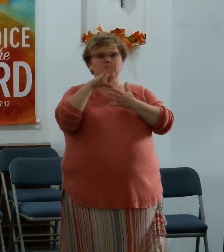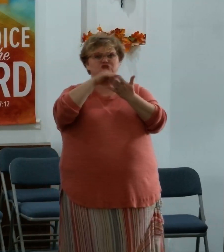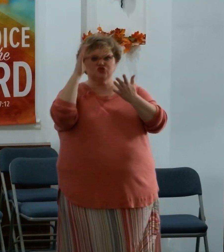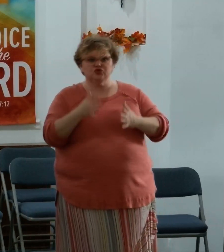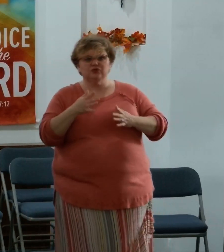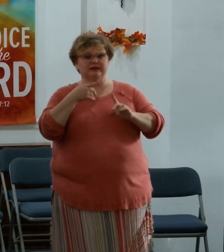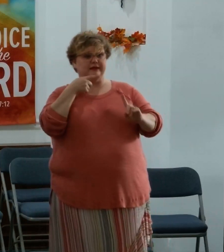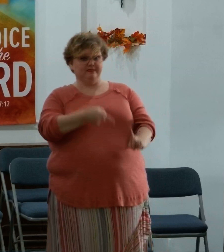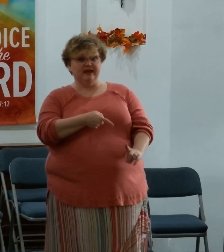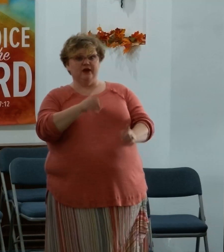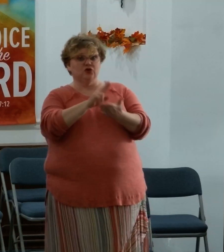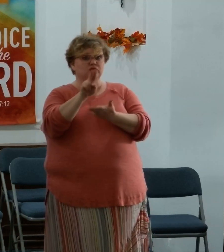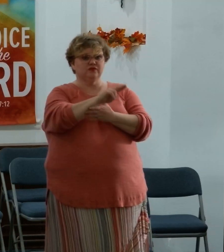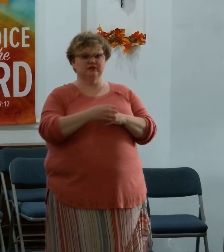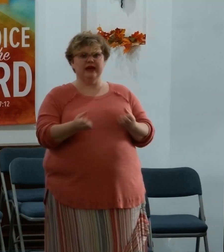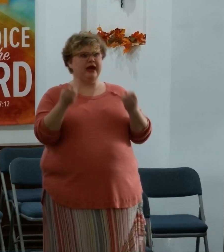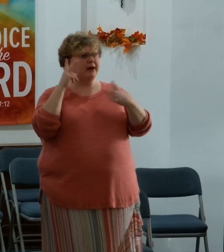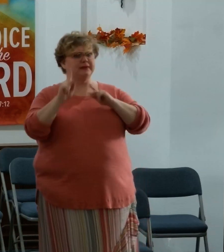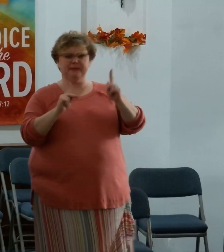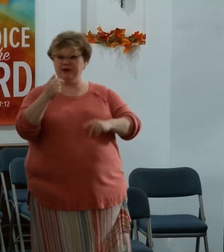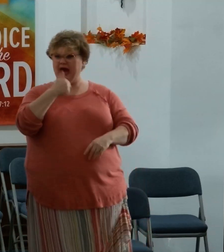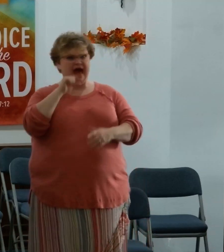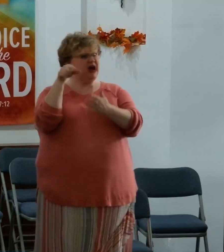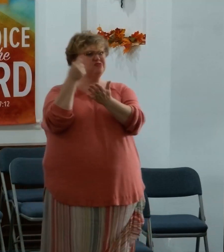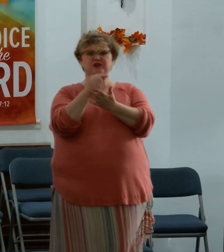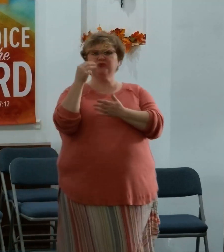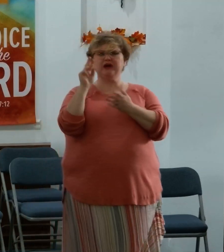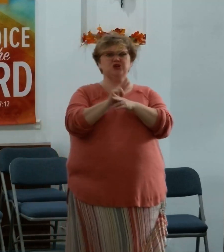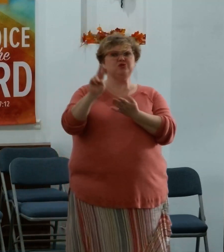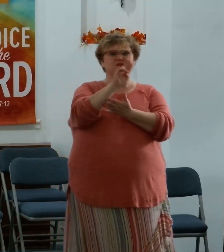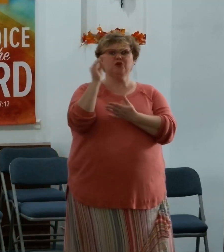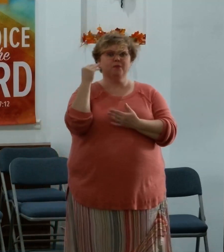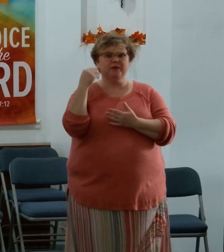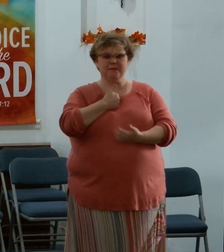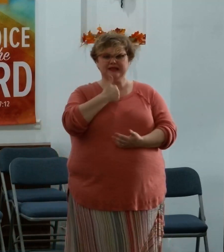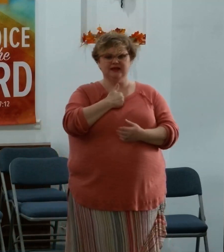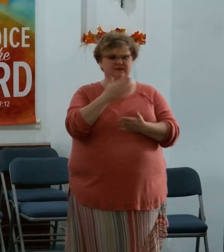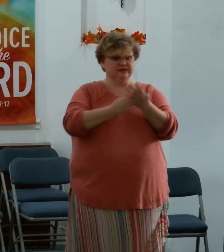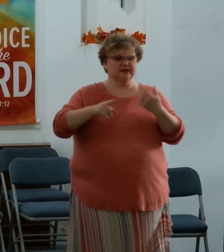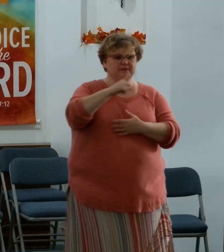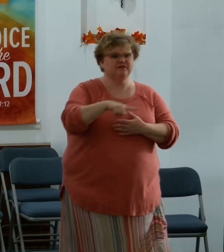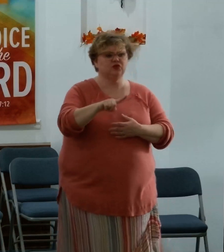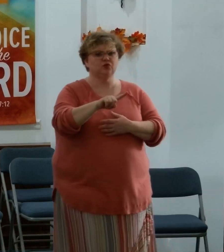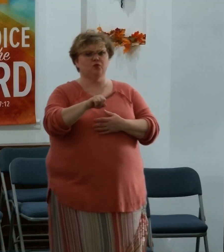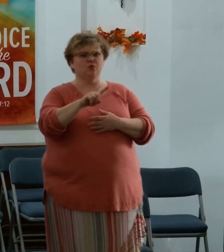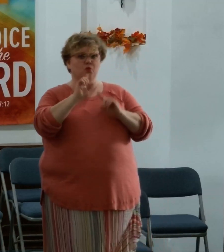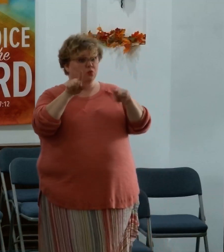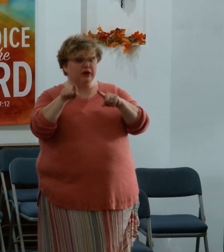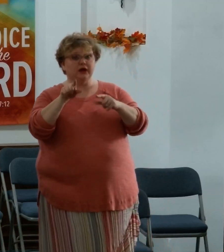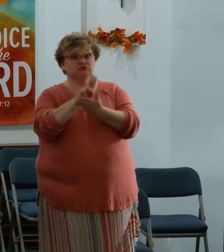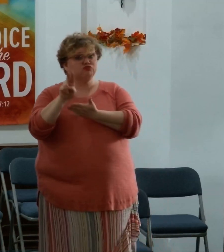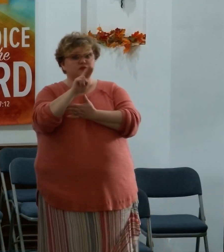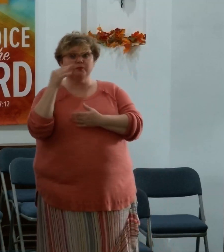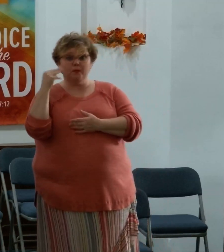How many people? I'm one of those people who graduated University of Mobile. Some of you went to the University of Mobile.